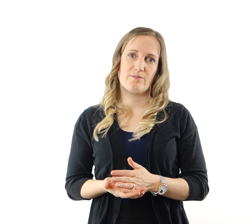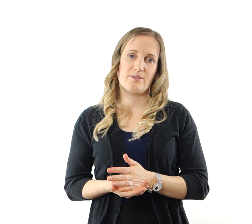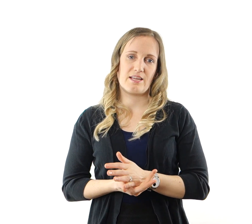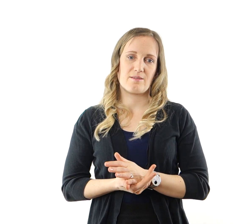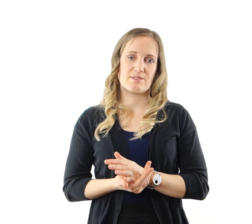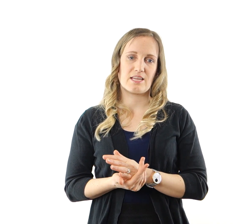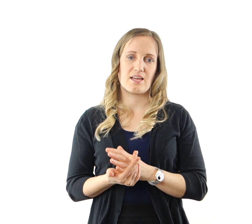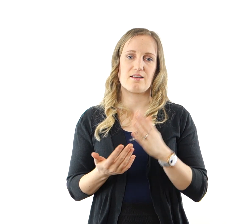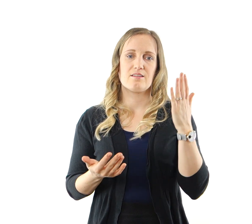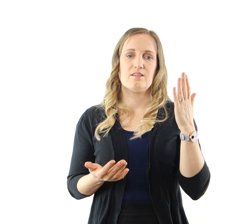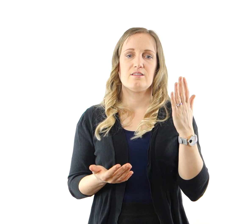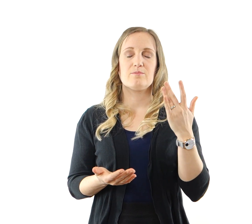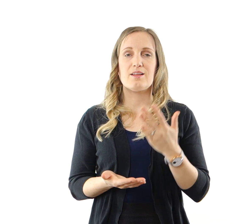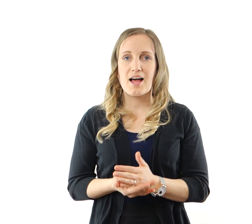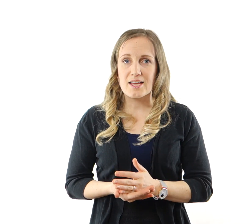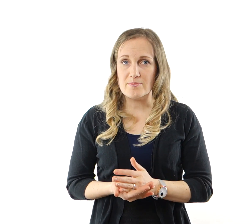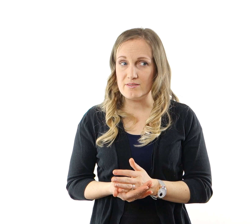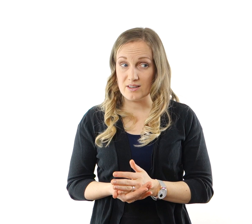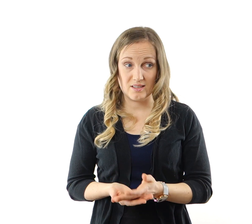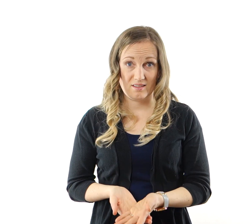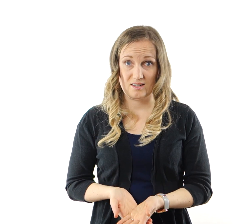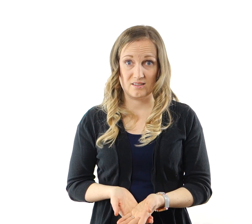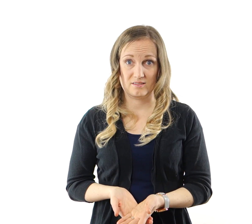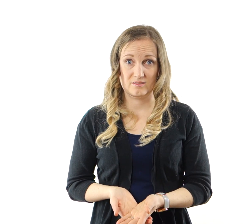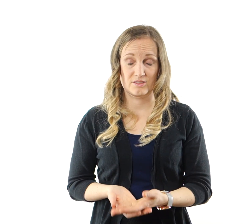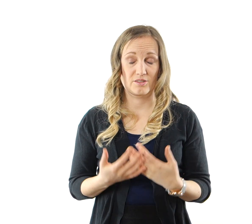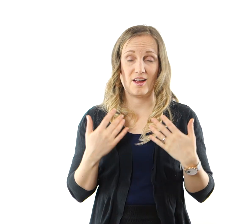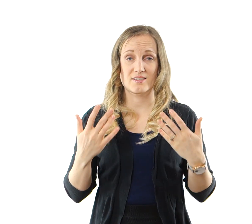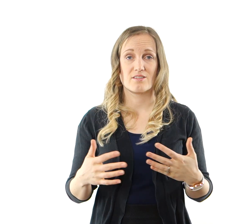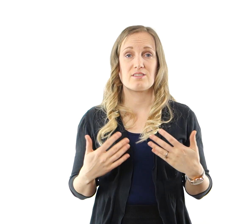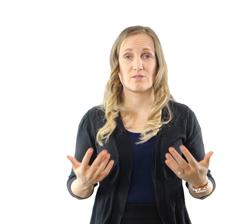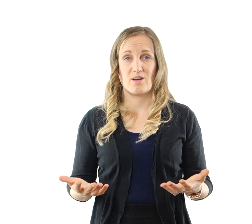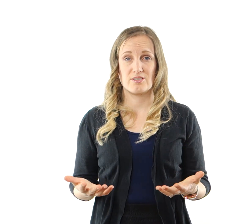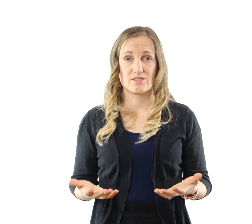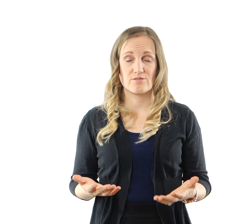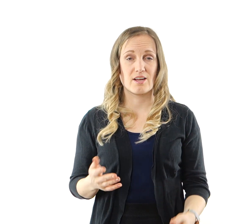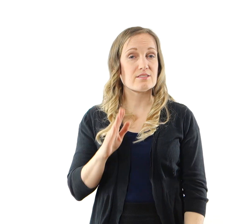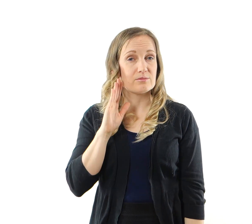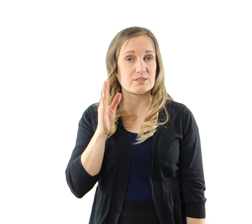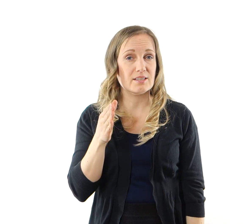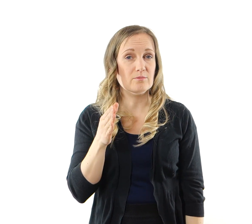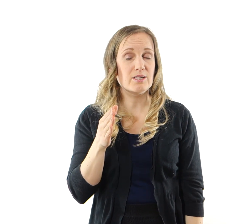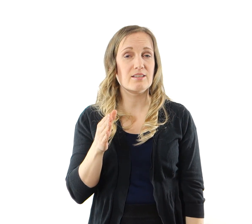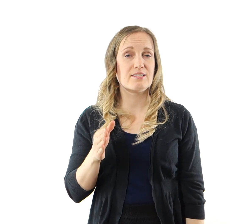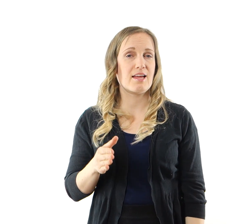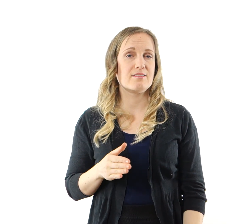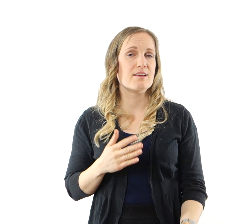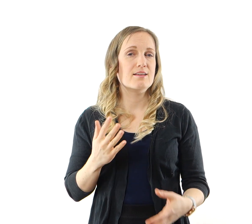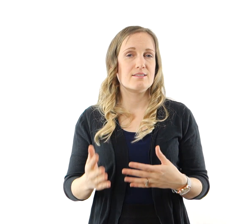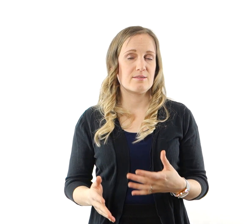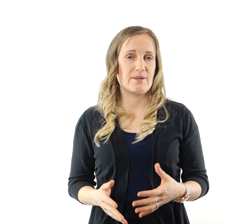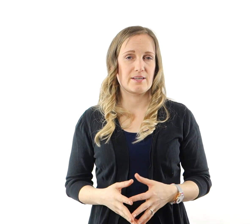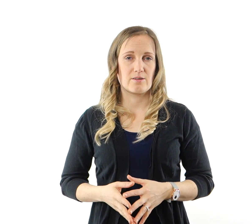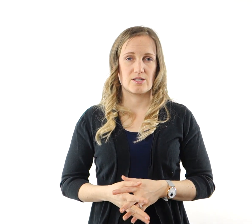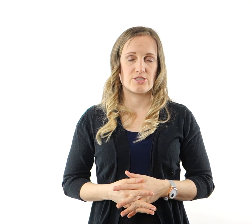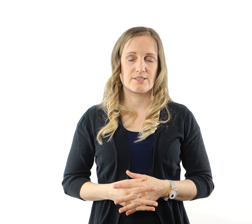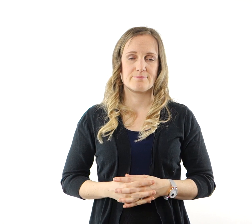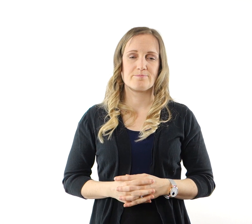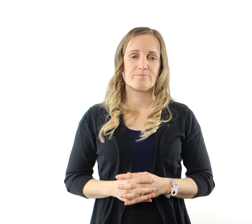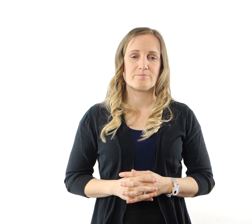he comes again, will I be ready there? So you're asking all these questions, right? So we're saying will at the end to make it a question